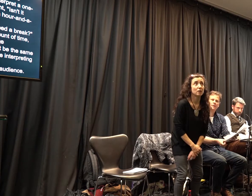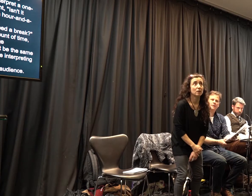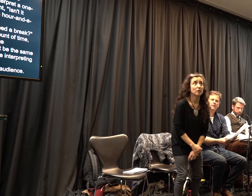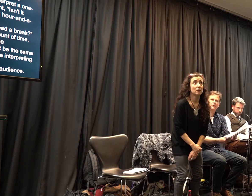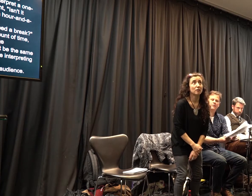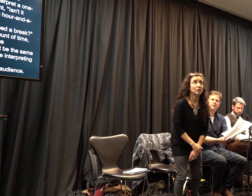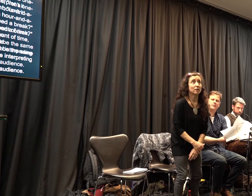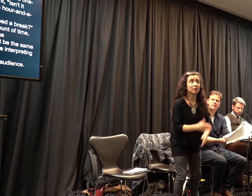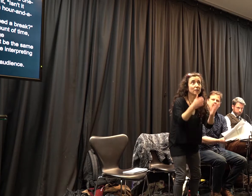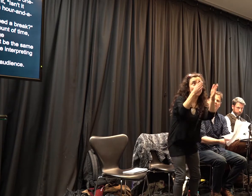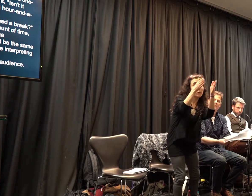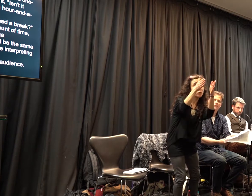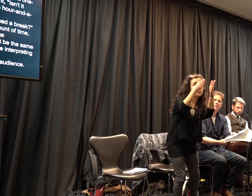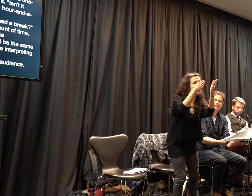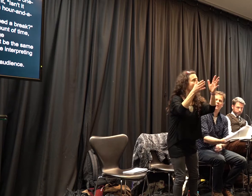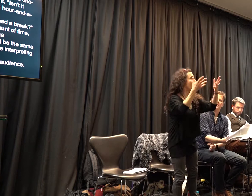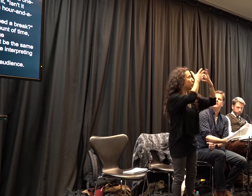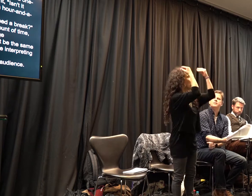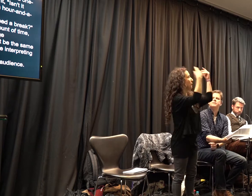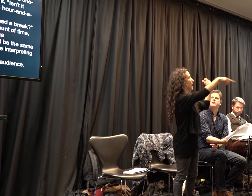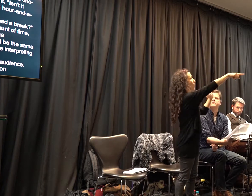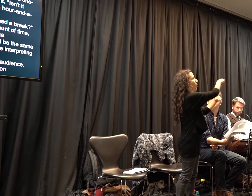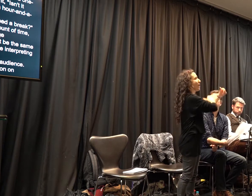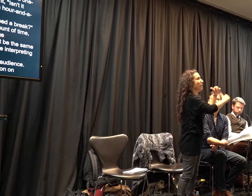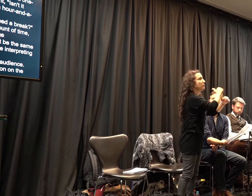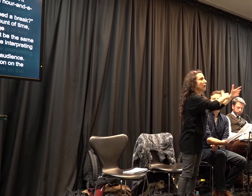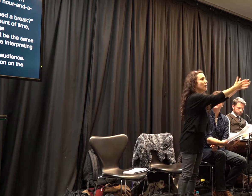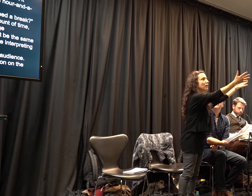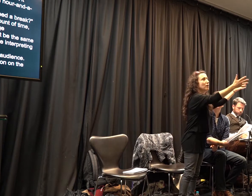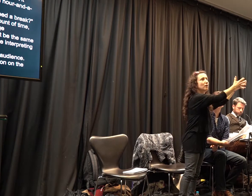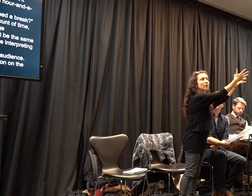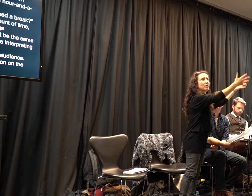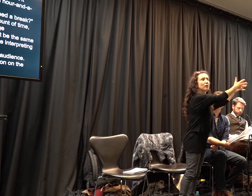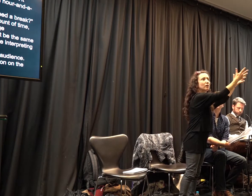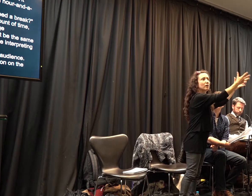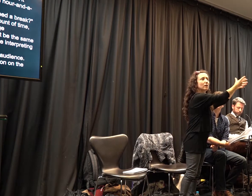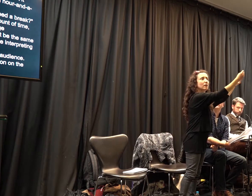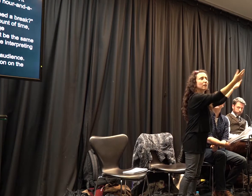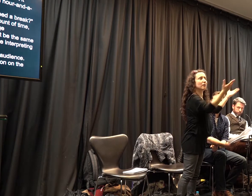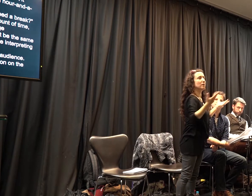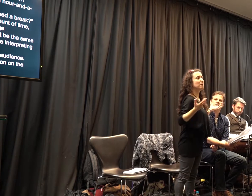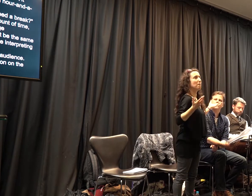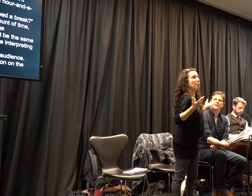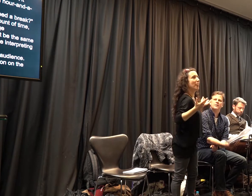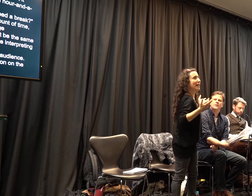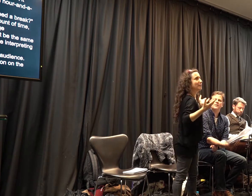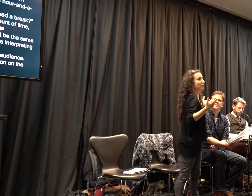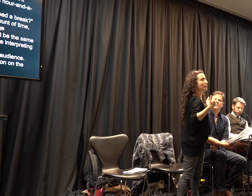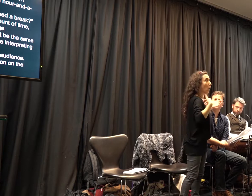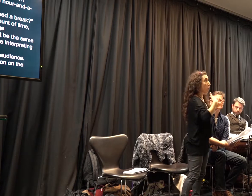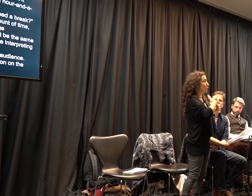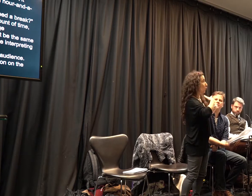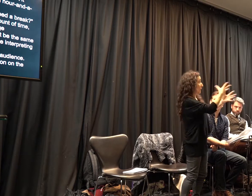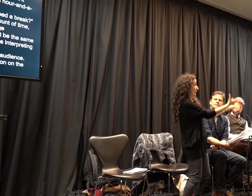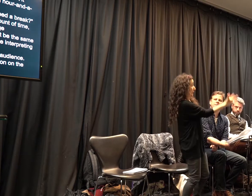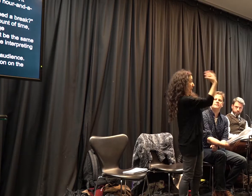Sometimes I choose to ignore what's going on stage and just watch the interpreter, and then forget that there's all these actors on stage. And